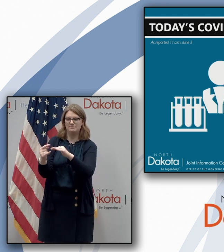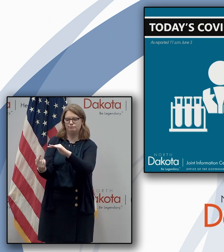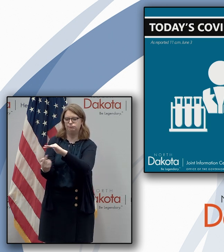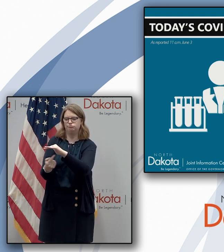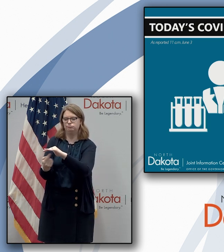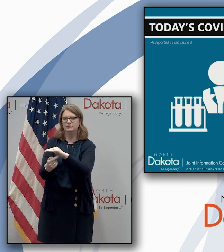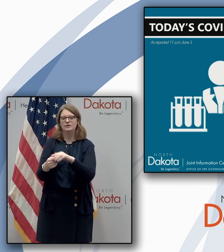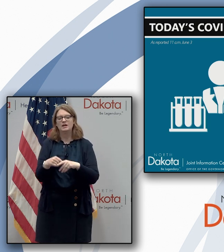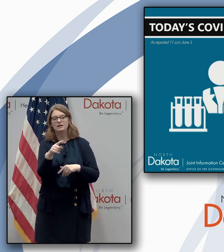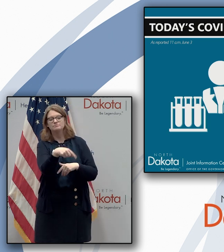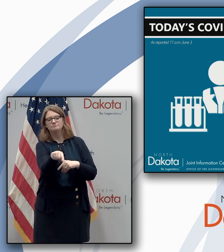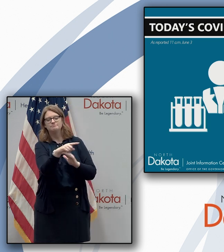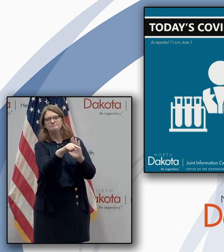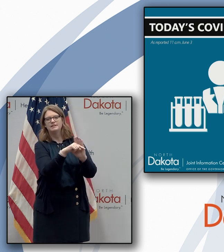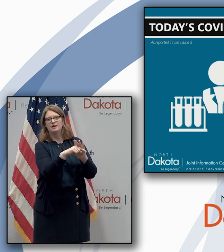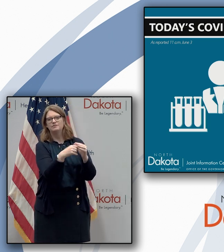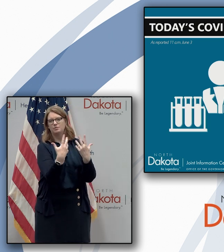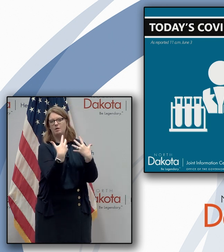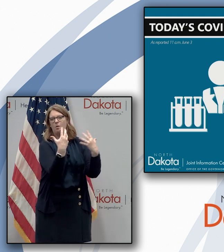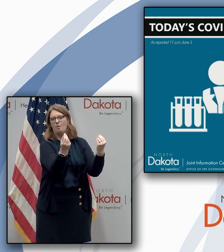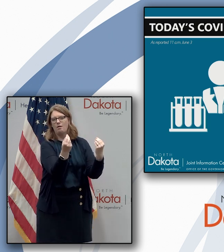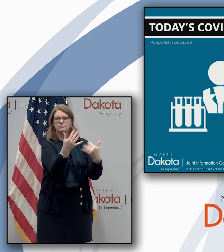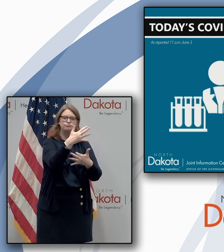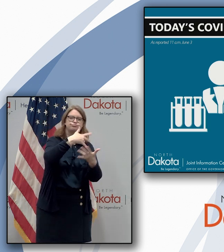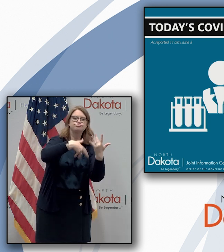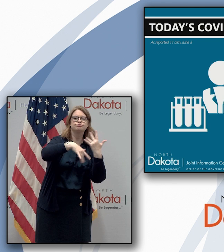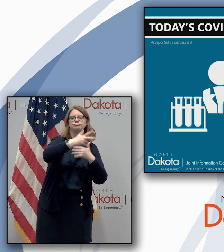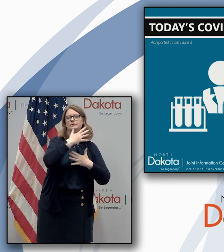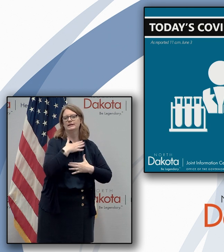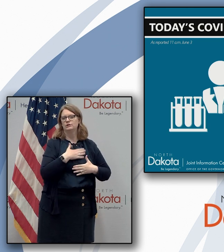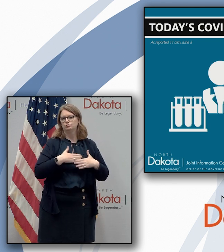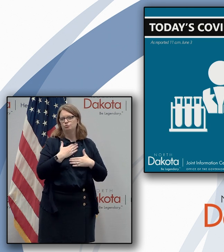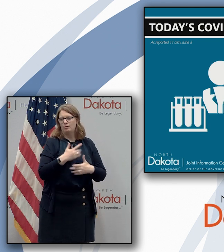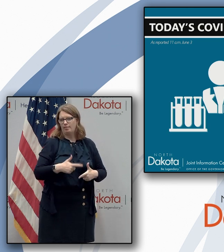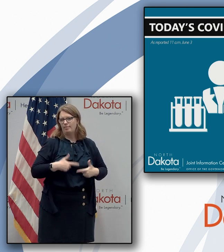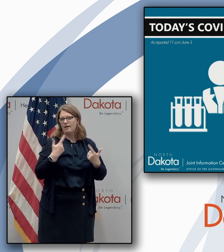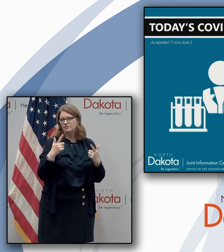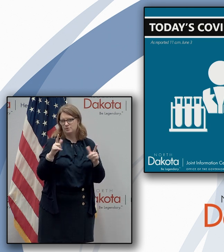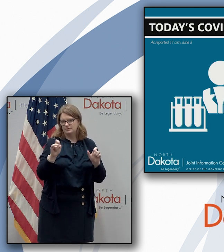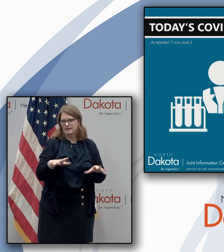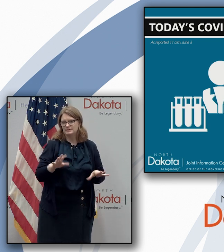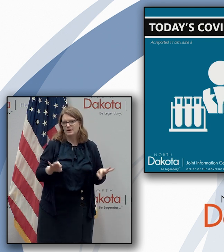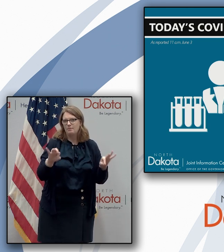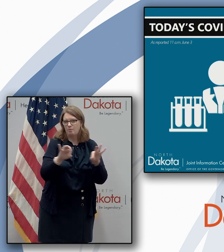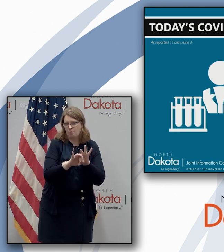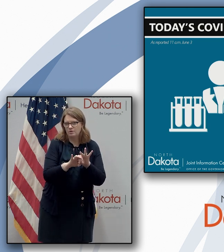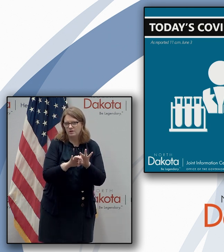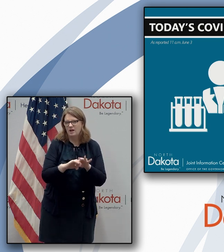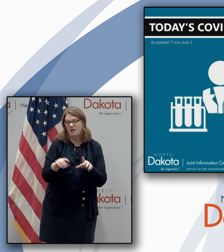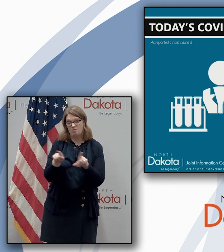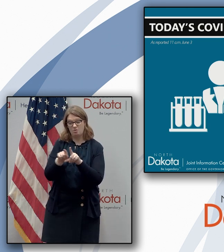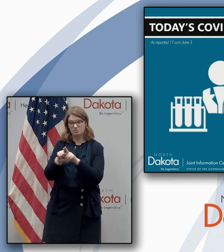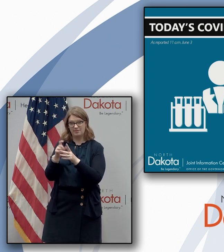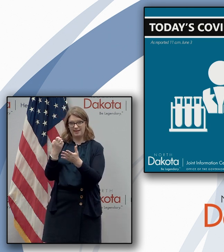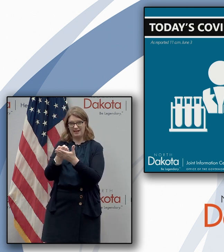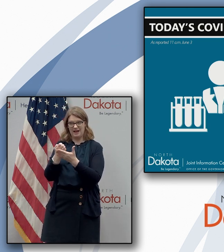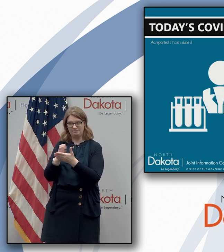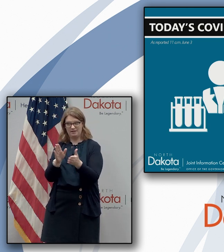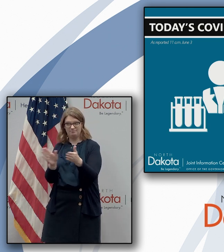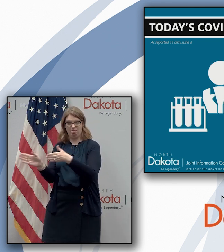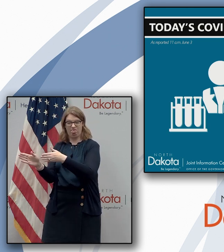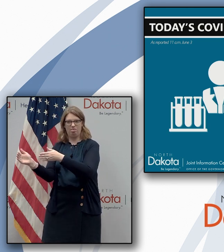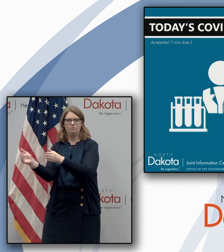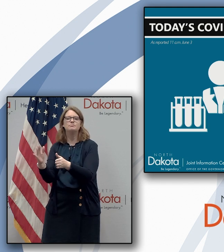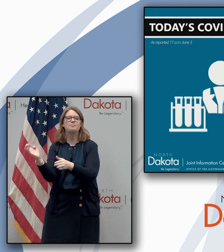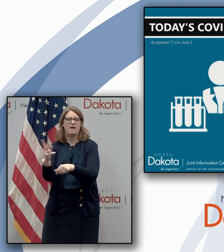can get out and enjoy work and life. And so again, testing is a big tool for us. When we also are, of course, doing